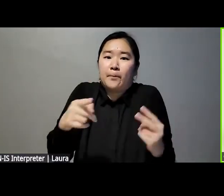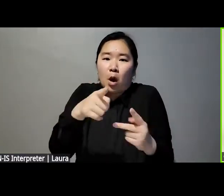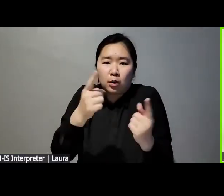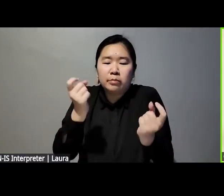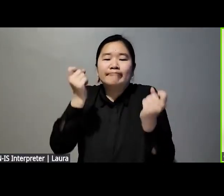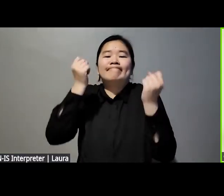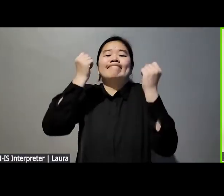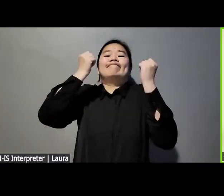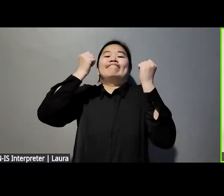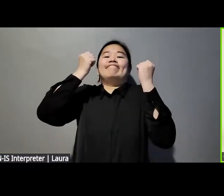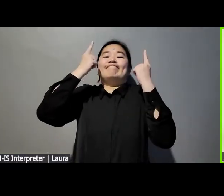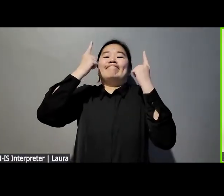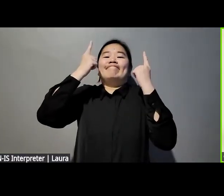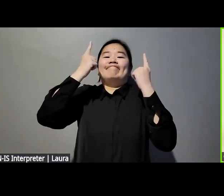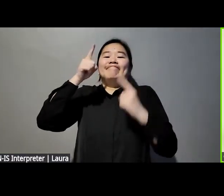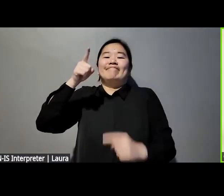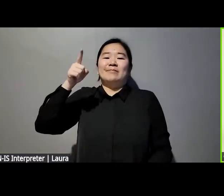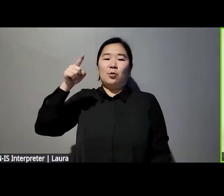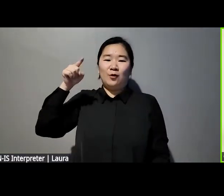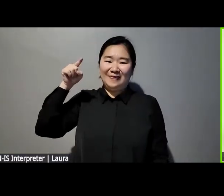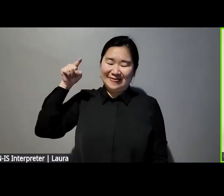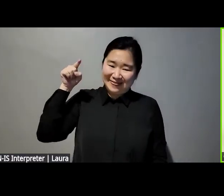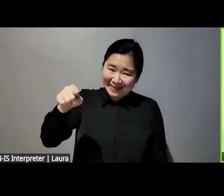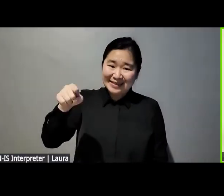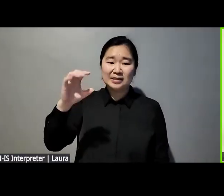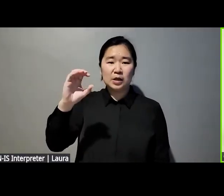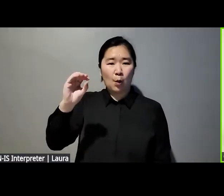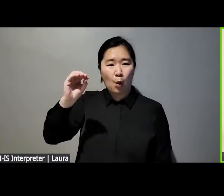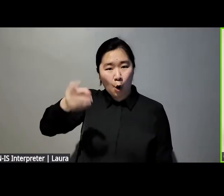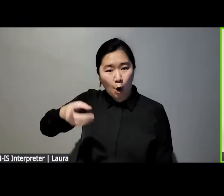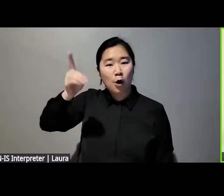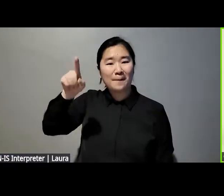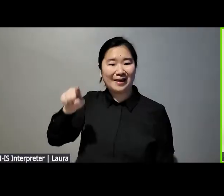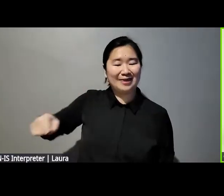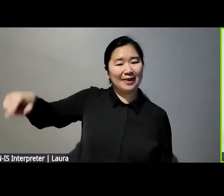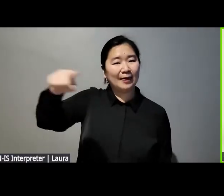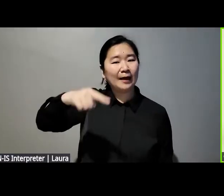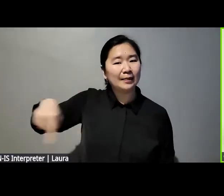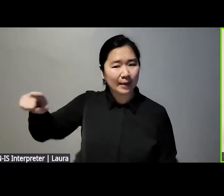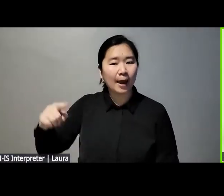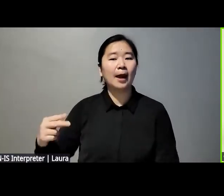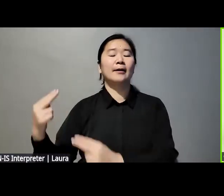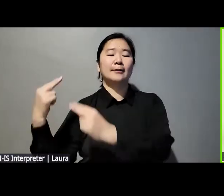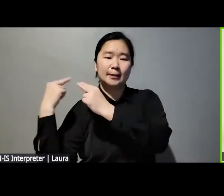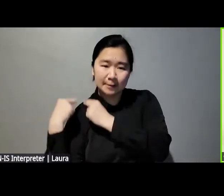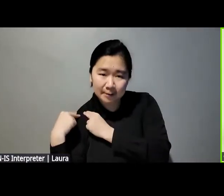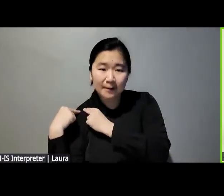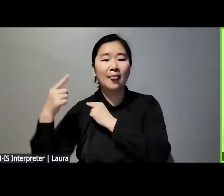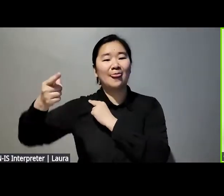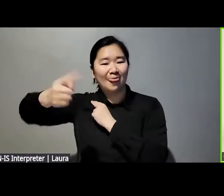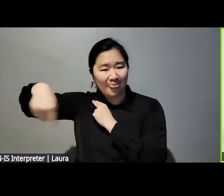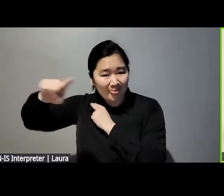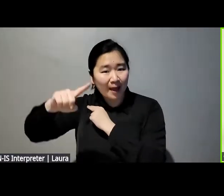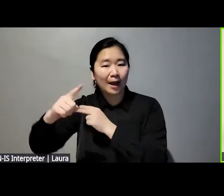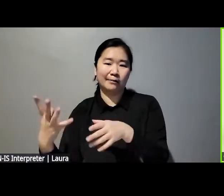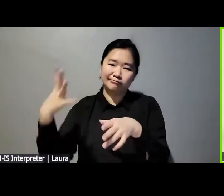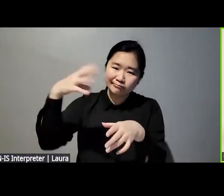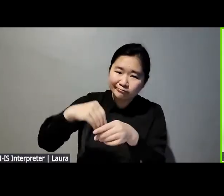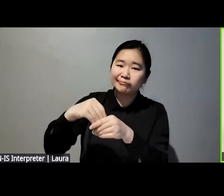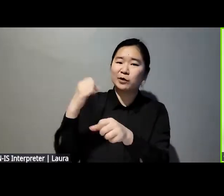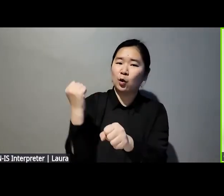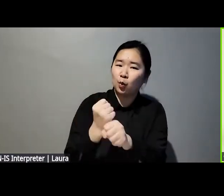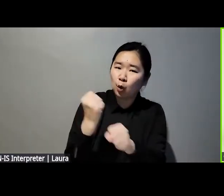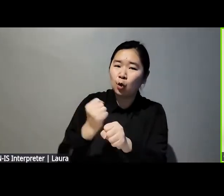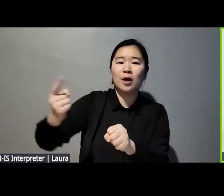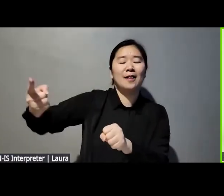public decision-making. When we say OPDs, they can take different forms. Some represent specific